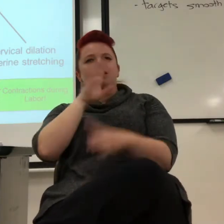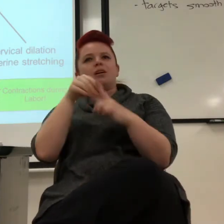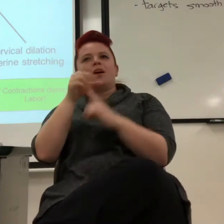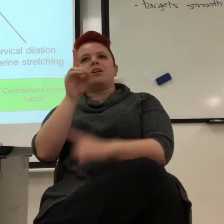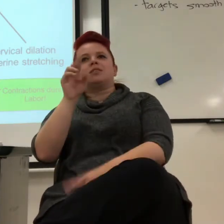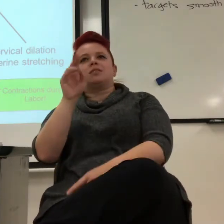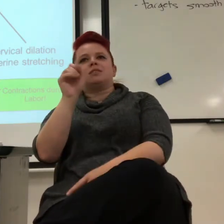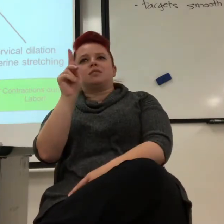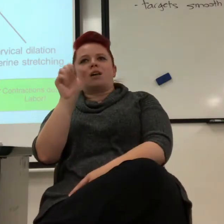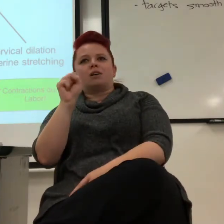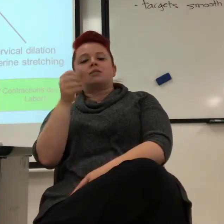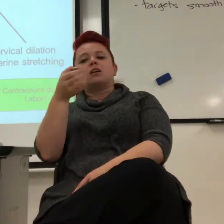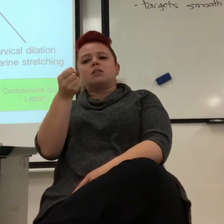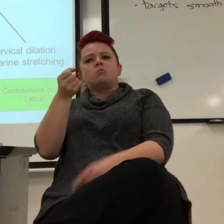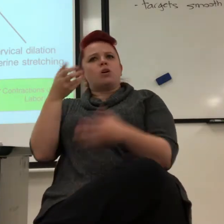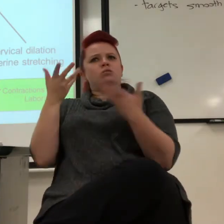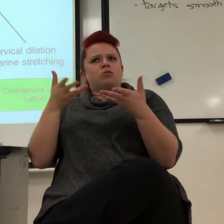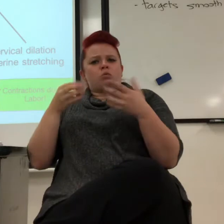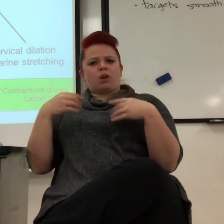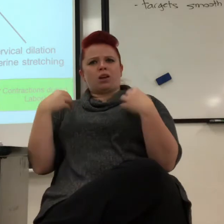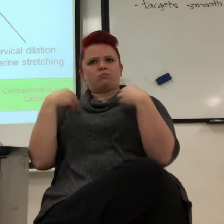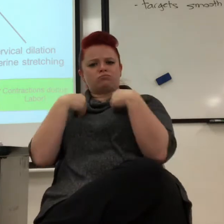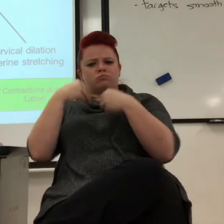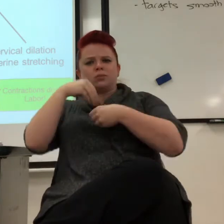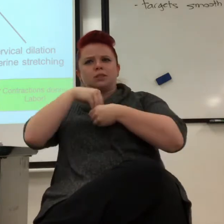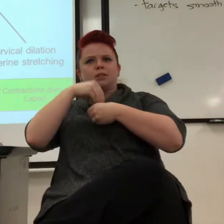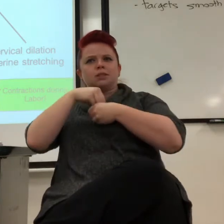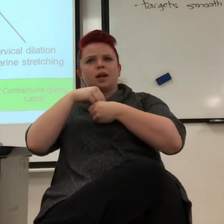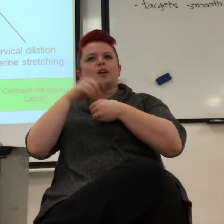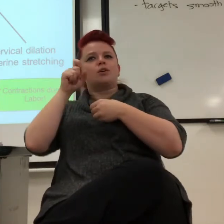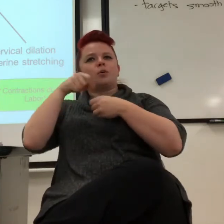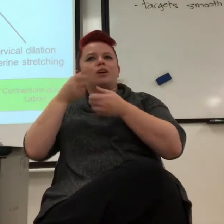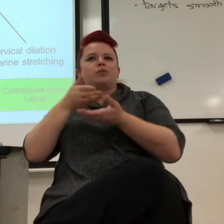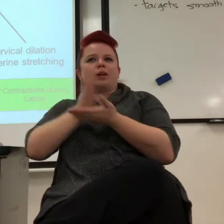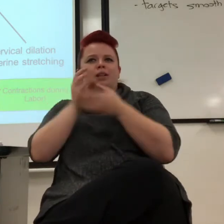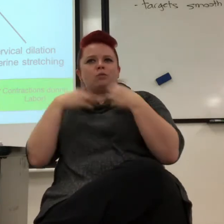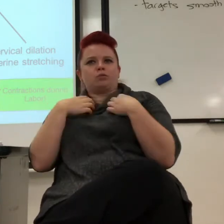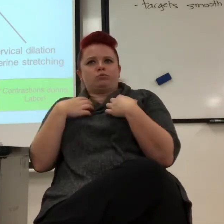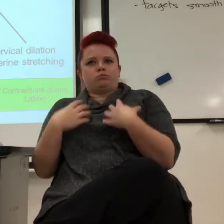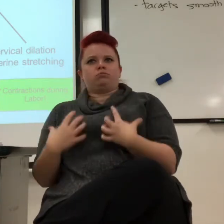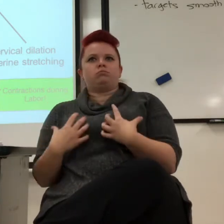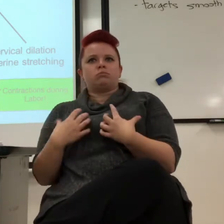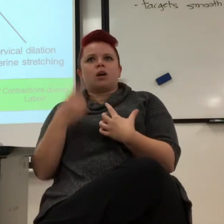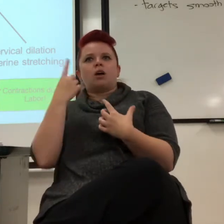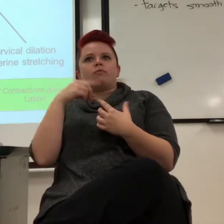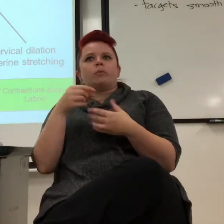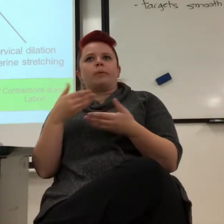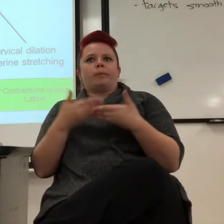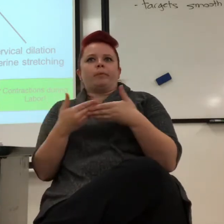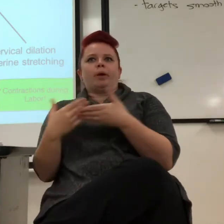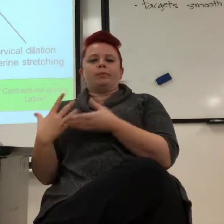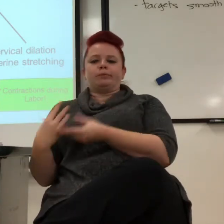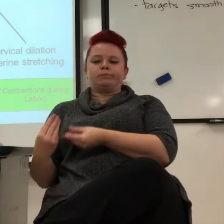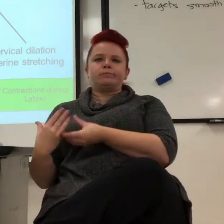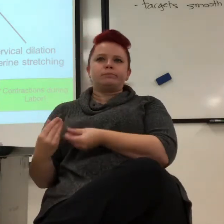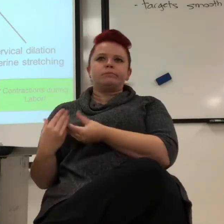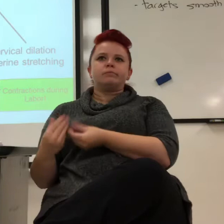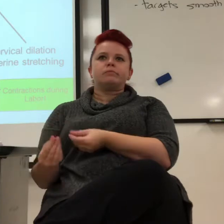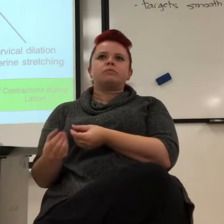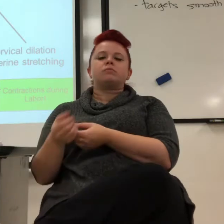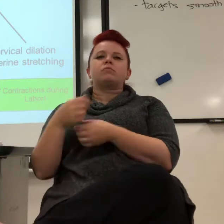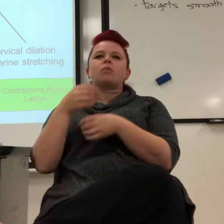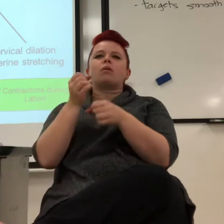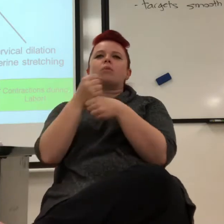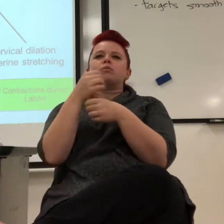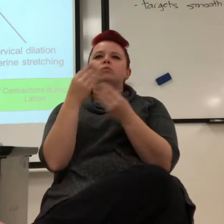just have to let it down. So the suckling implant will help release oxytocin. It makes the smooth muscle